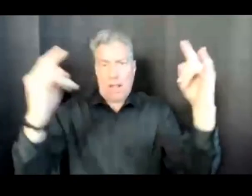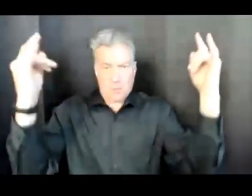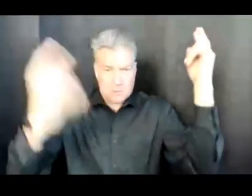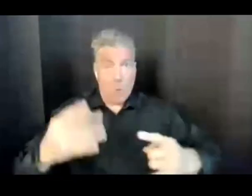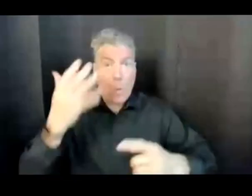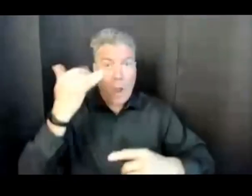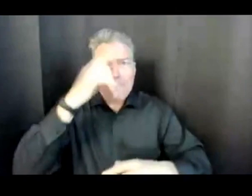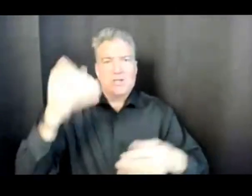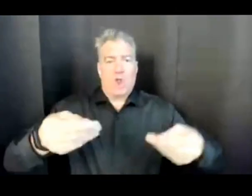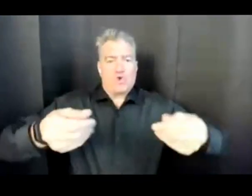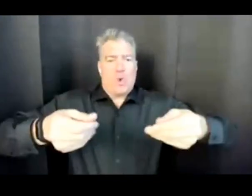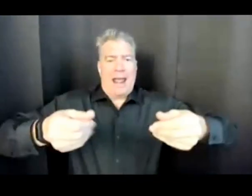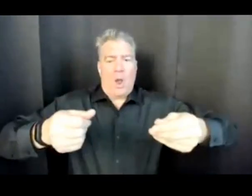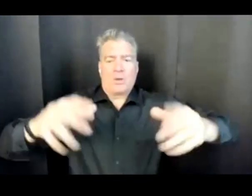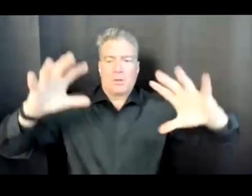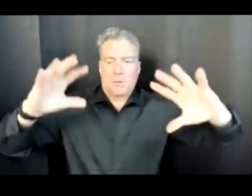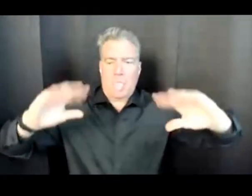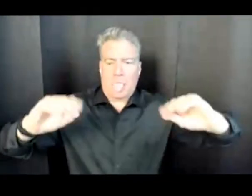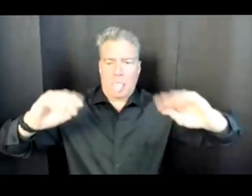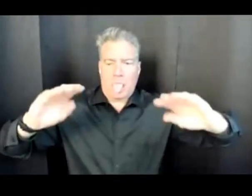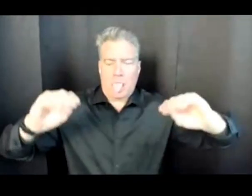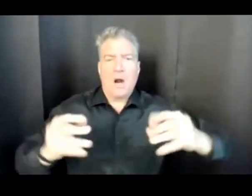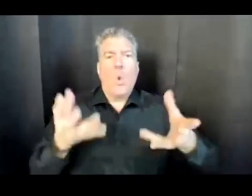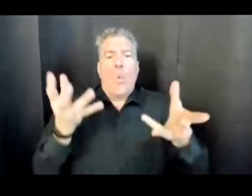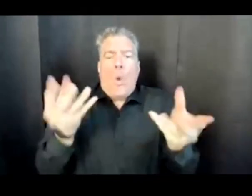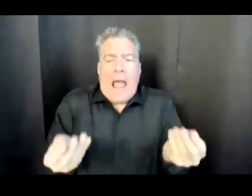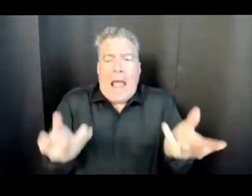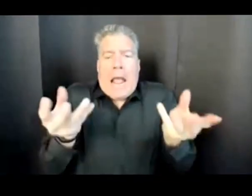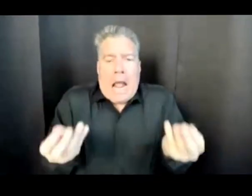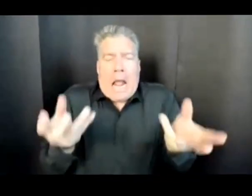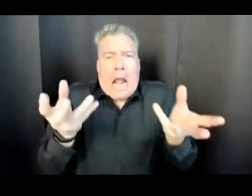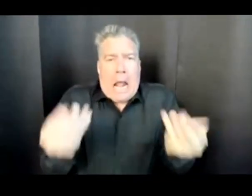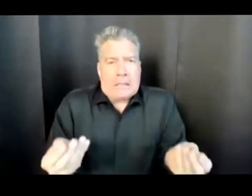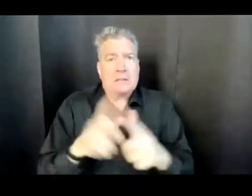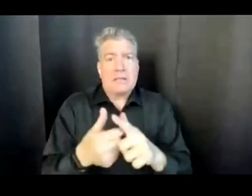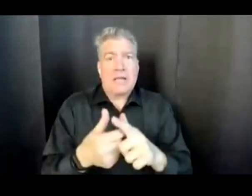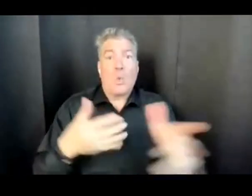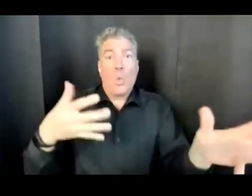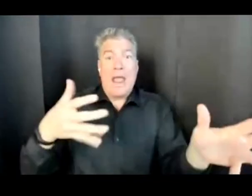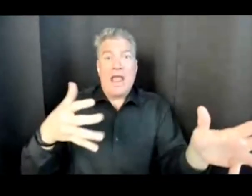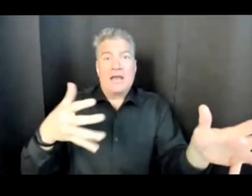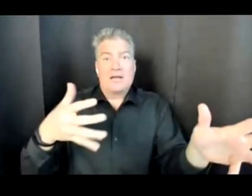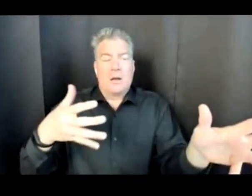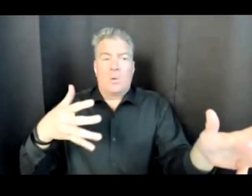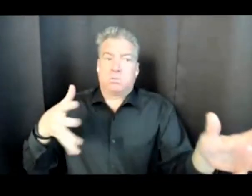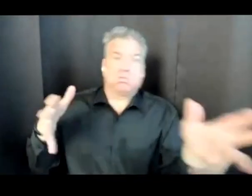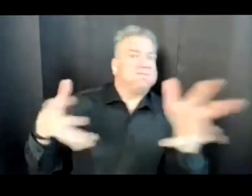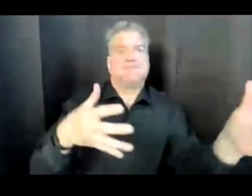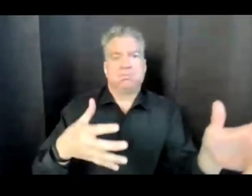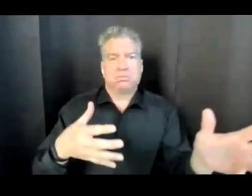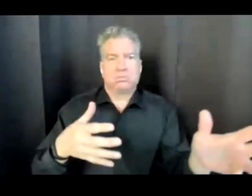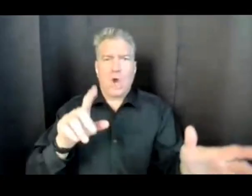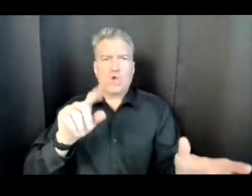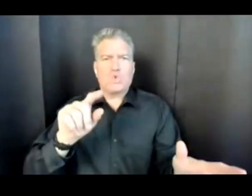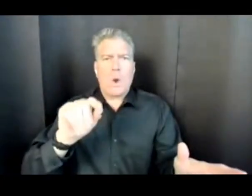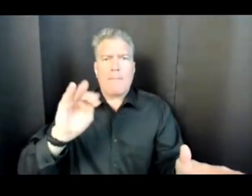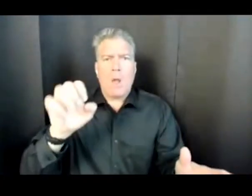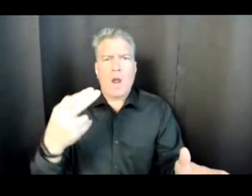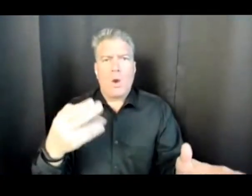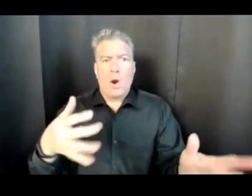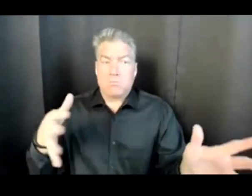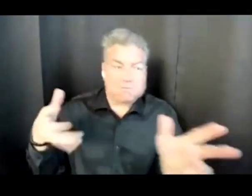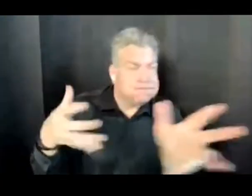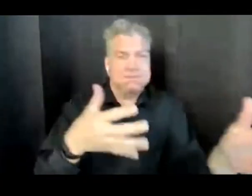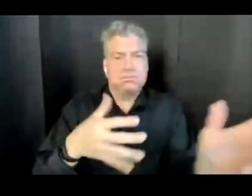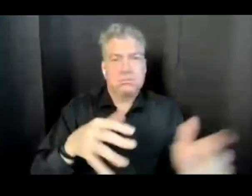winds moving in, gusting 20 to 30 miles per hour. It doesn't take that much wind to down trees and power lines,